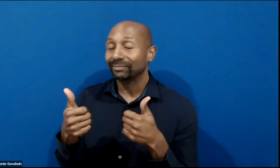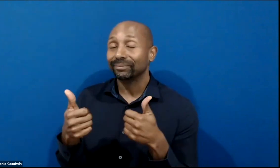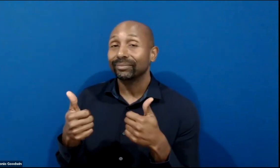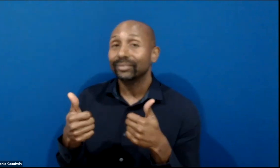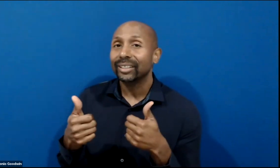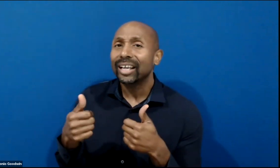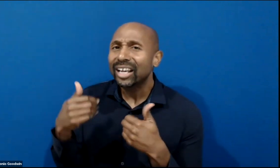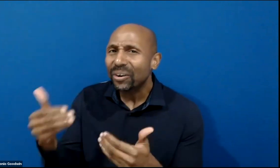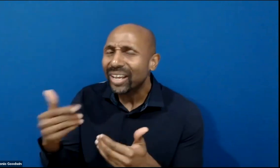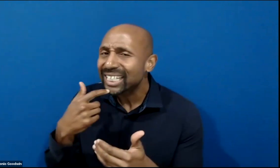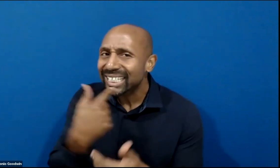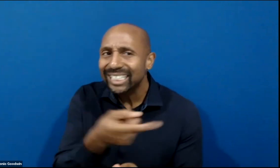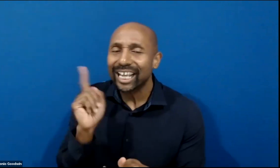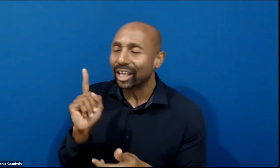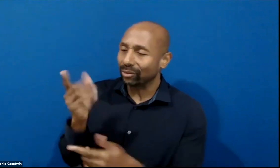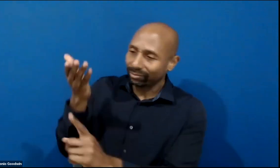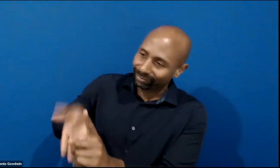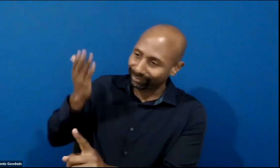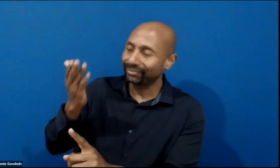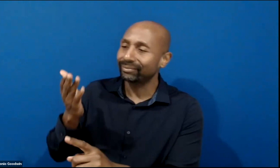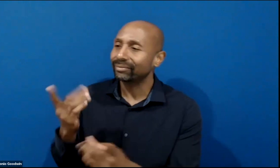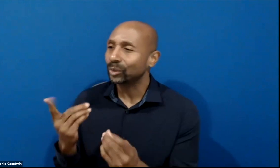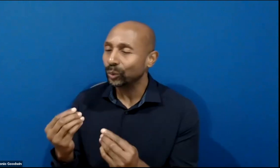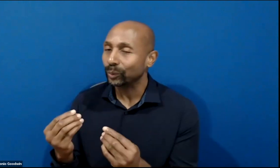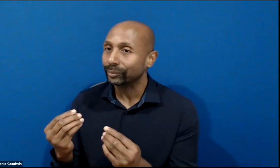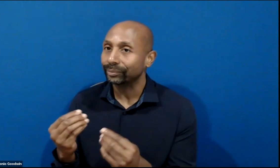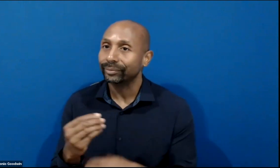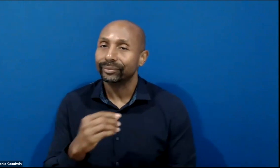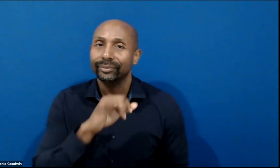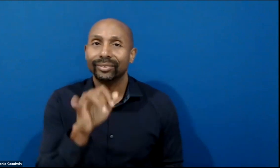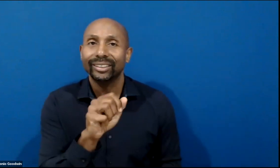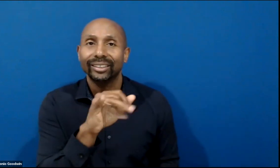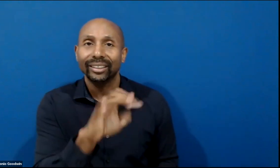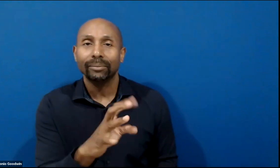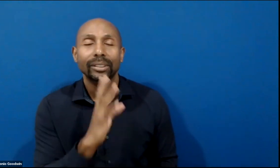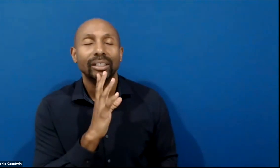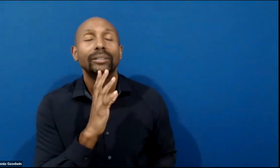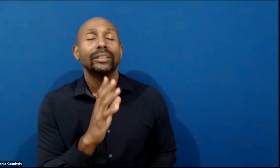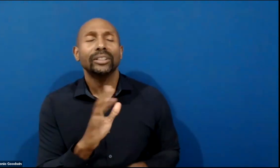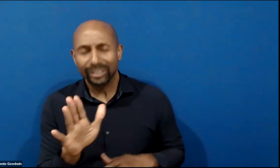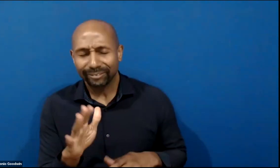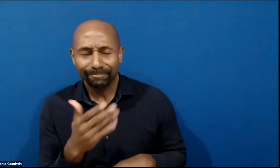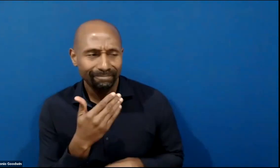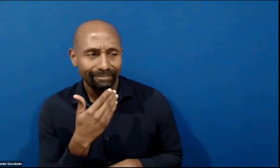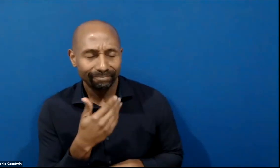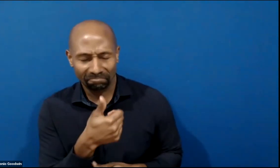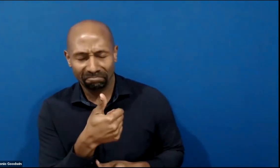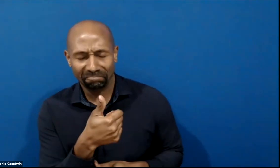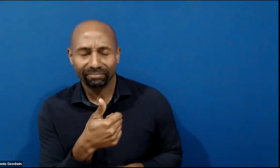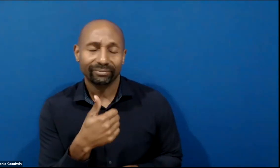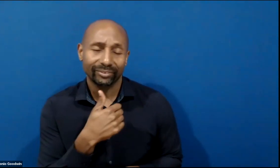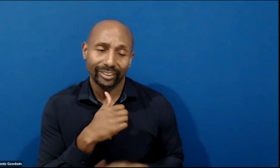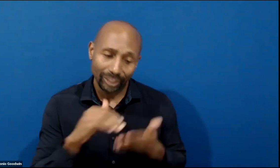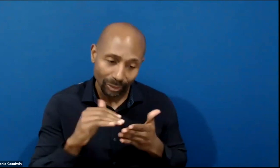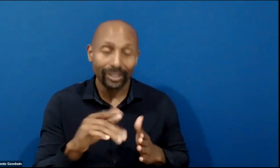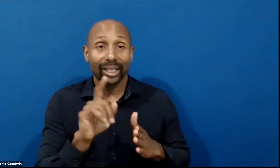Very much. Please excuse me. I had to go through the whole Zoom again process, but I am here.